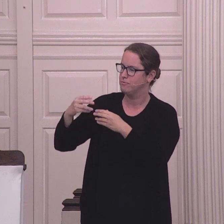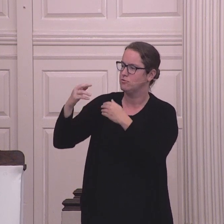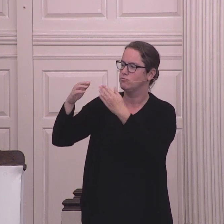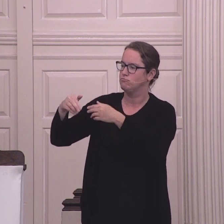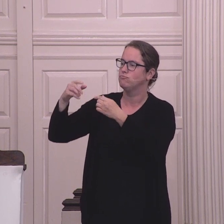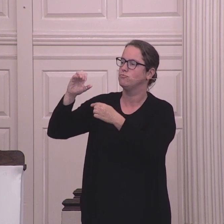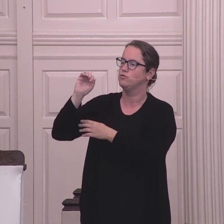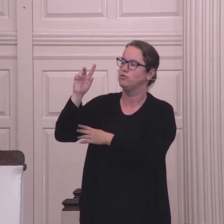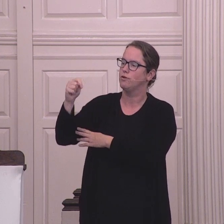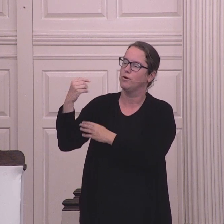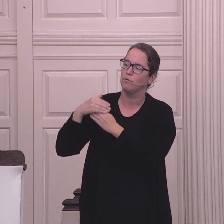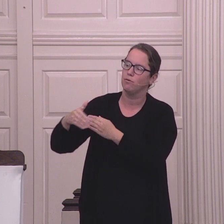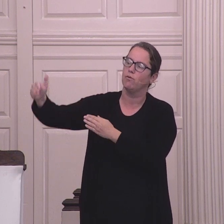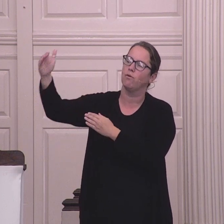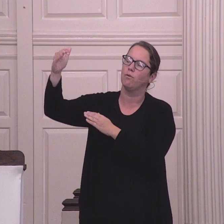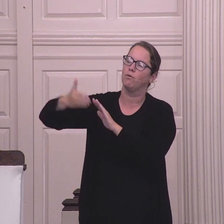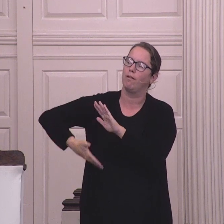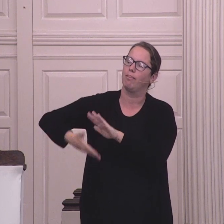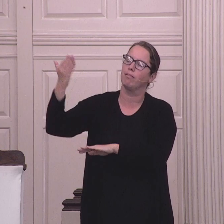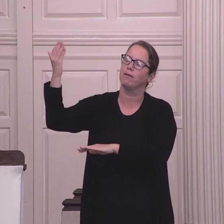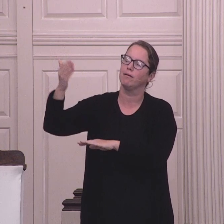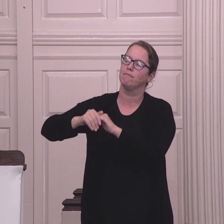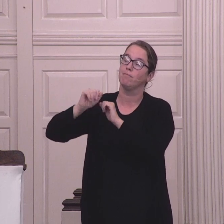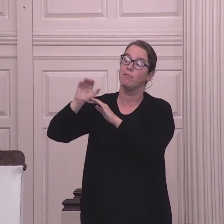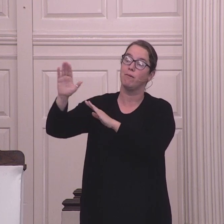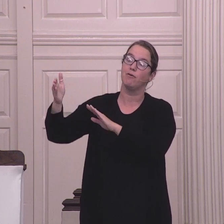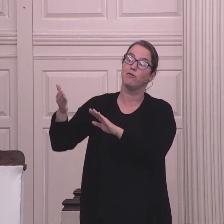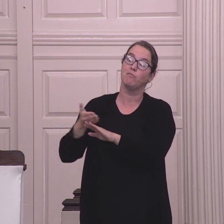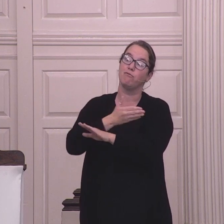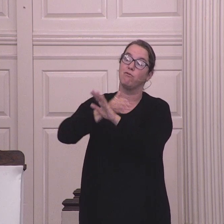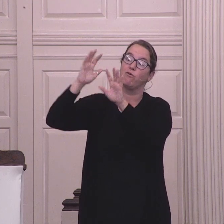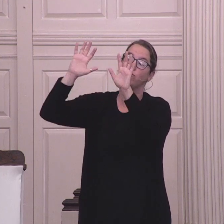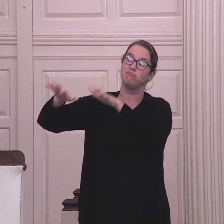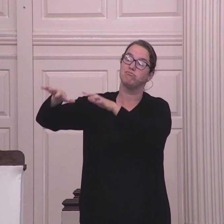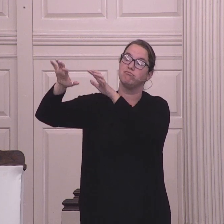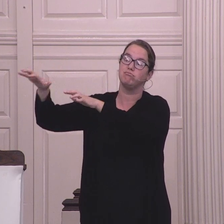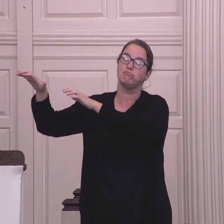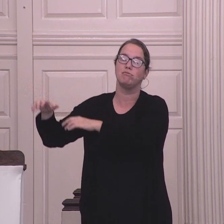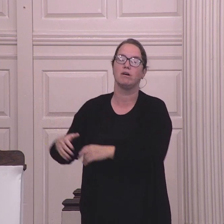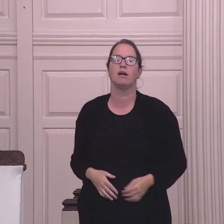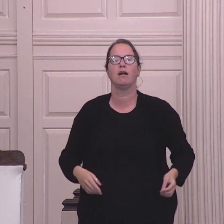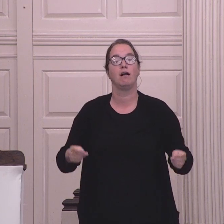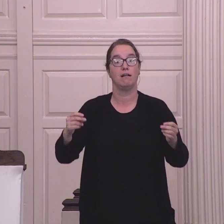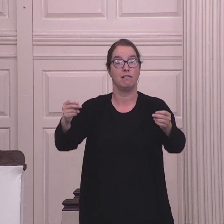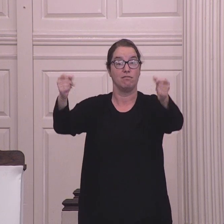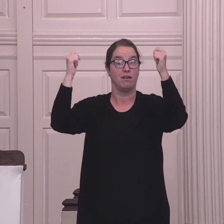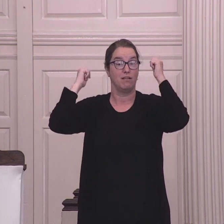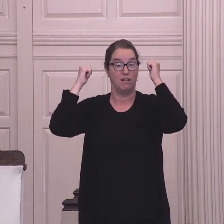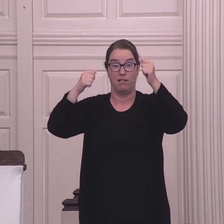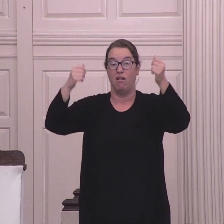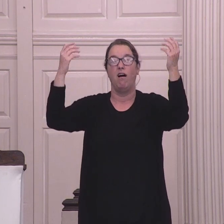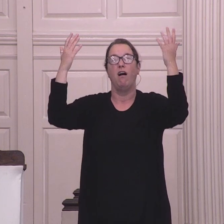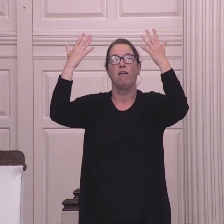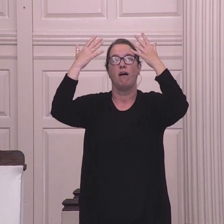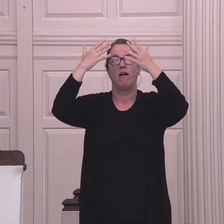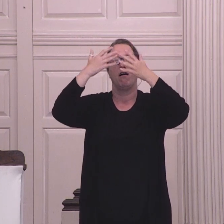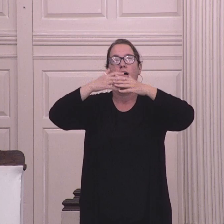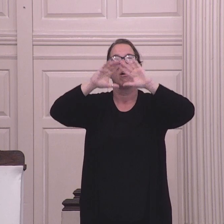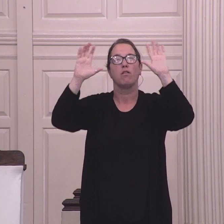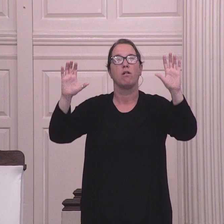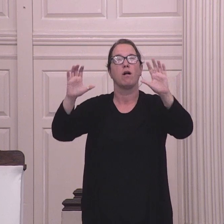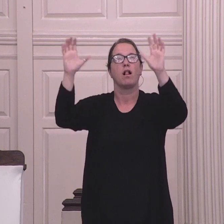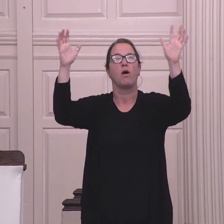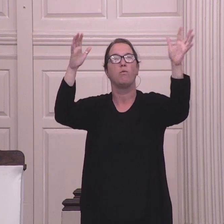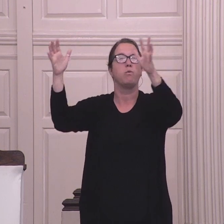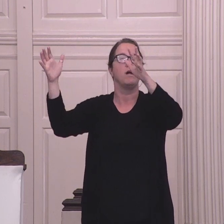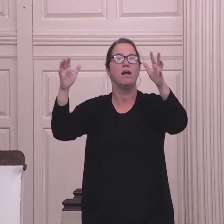you." In a trice, the sky grew dark with clouds and wind, and a